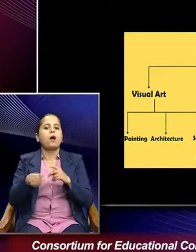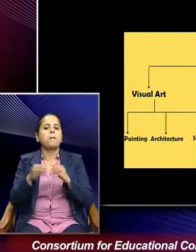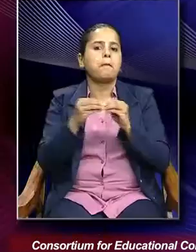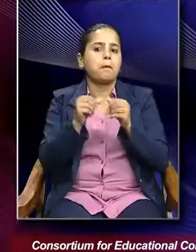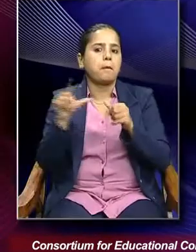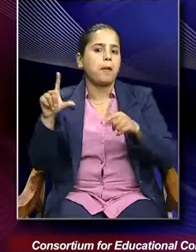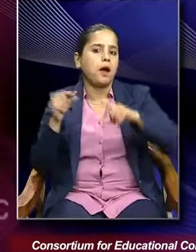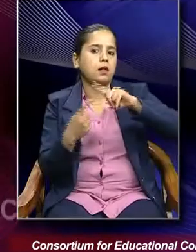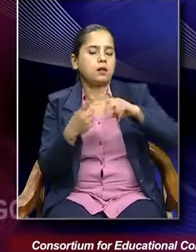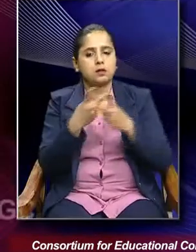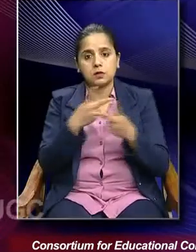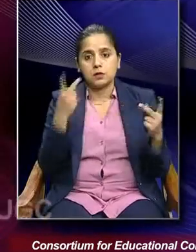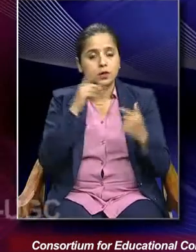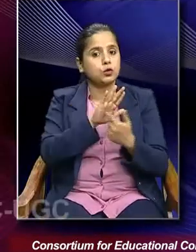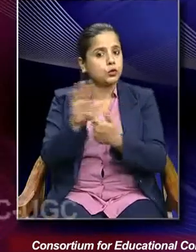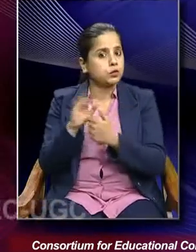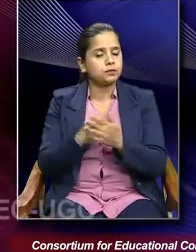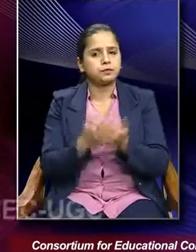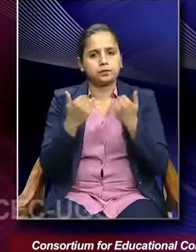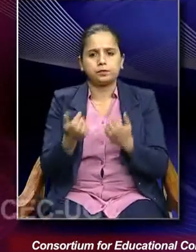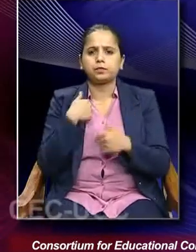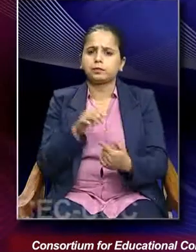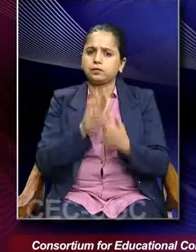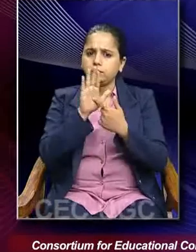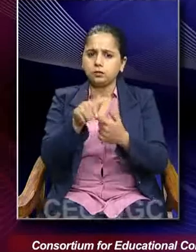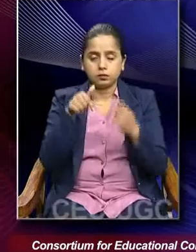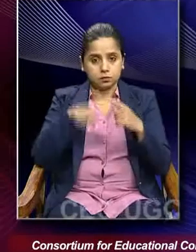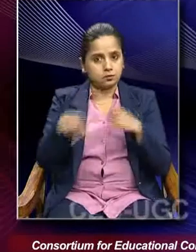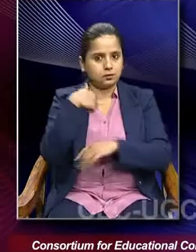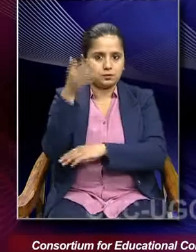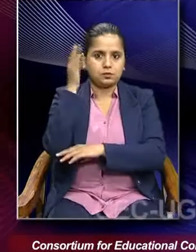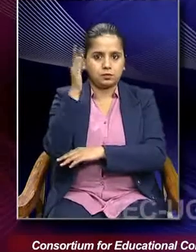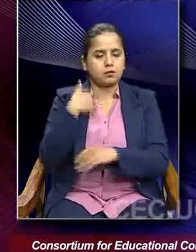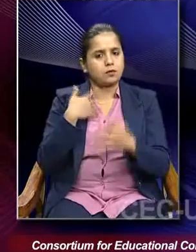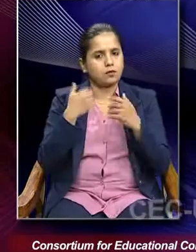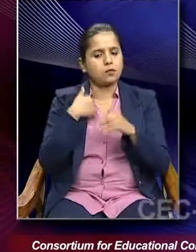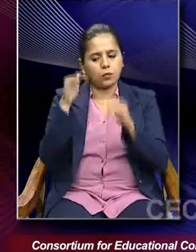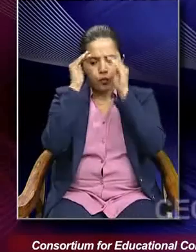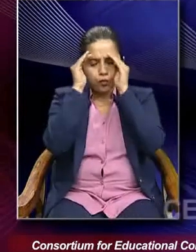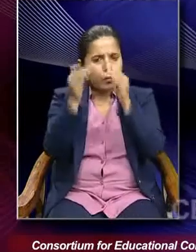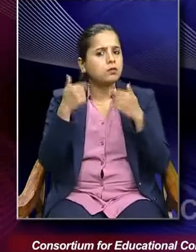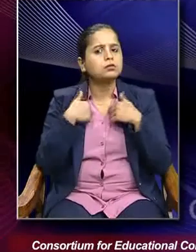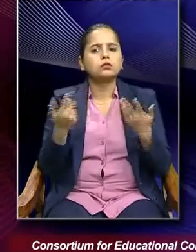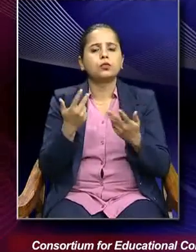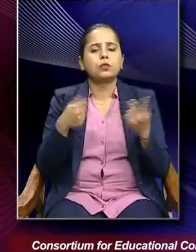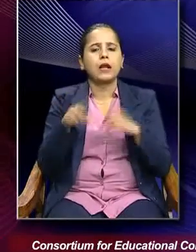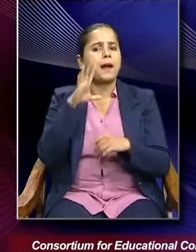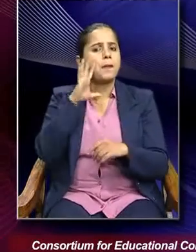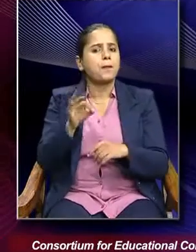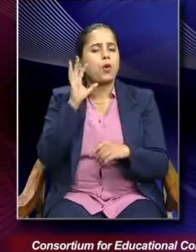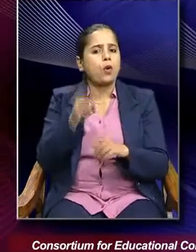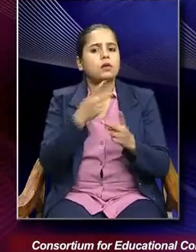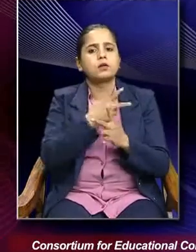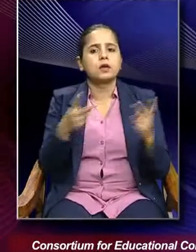etc. Now presently in this lecture, I would be focusing on the significance